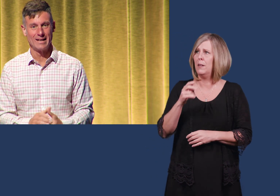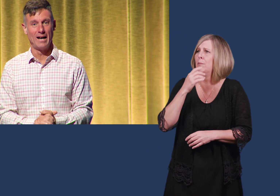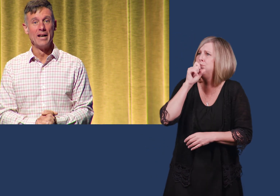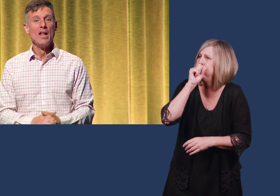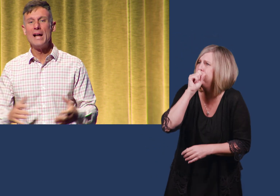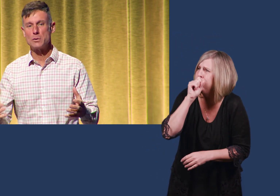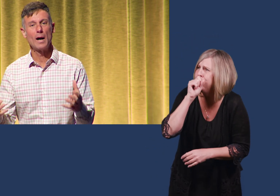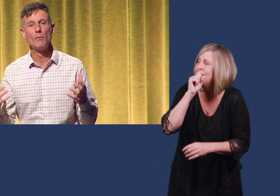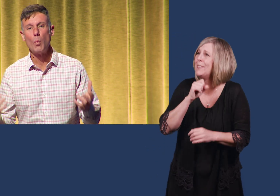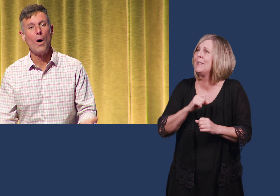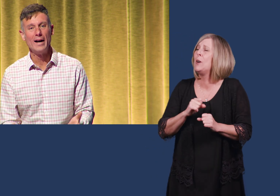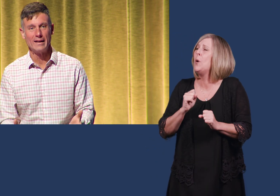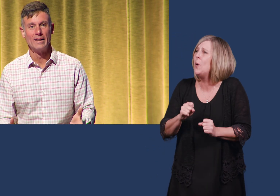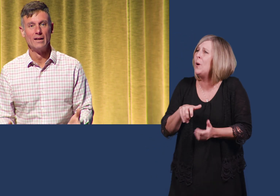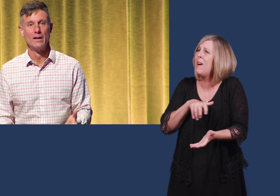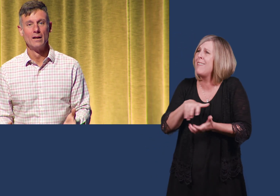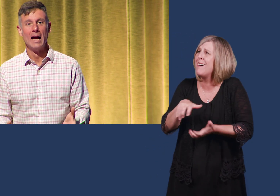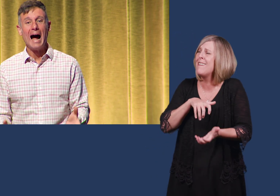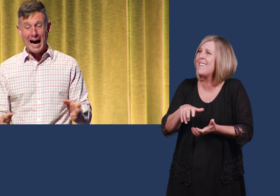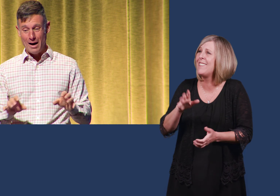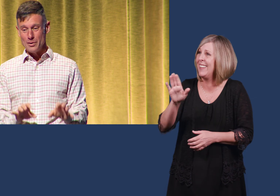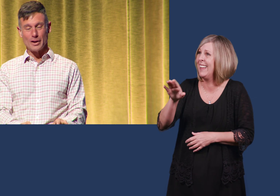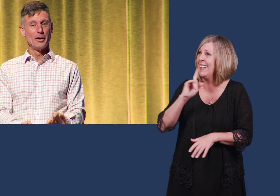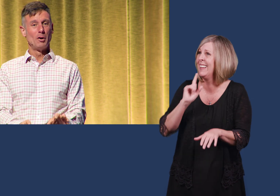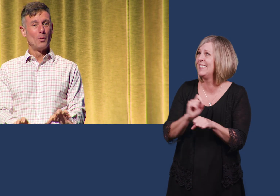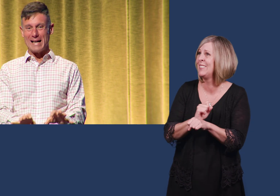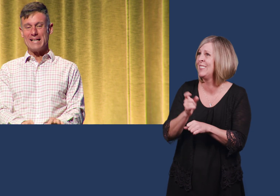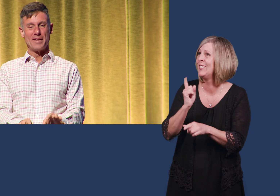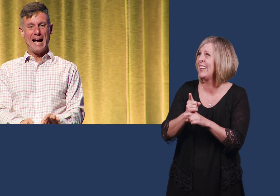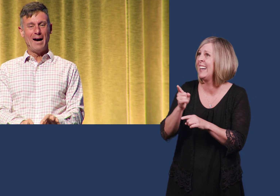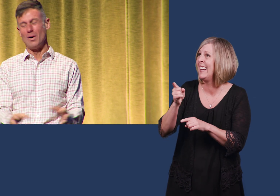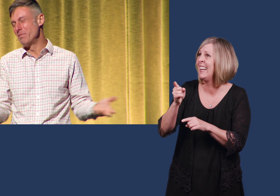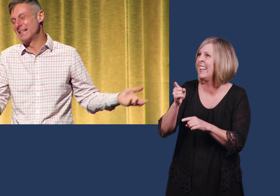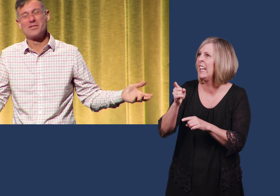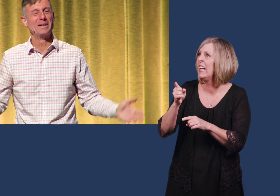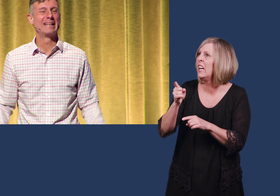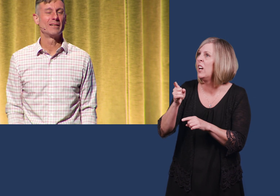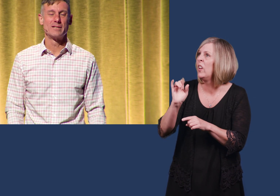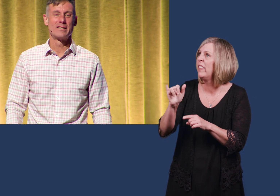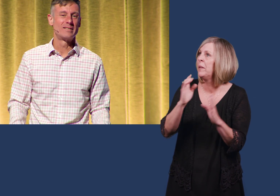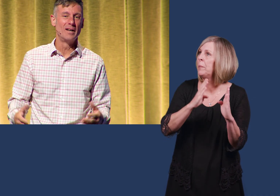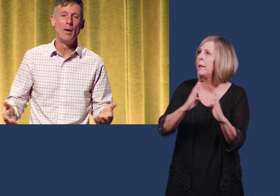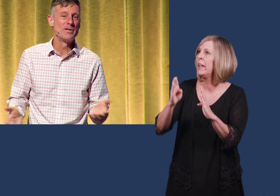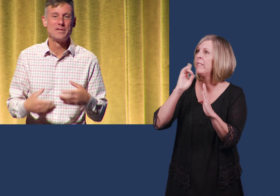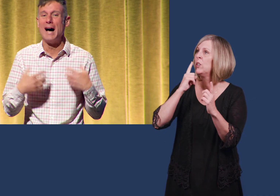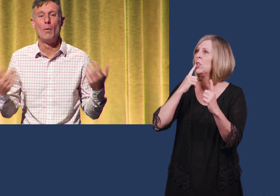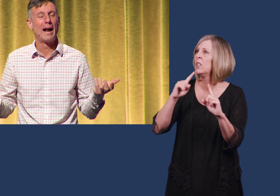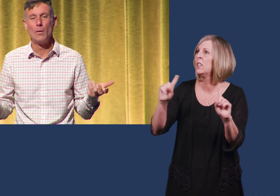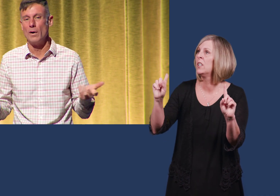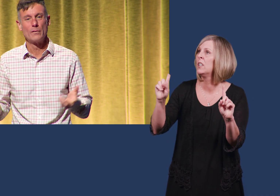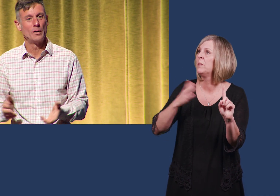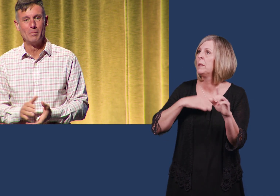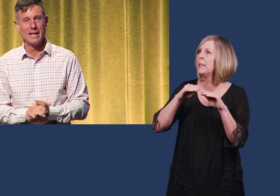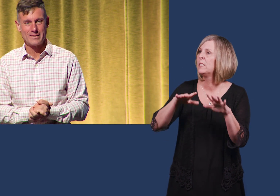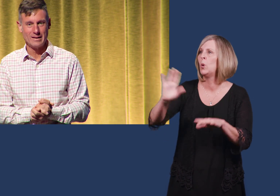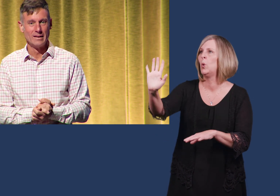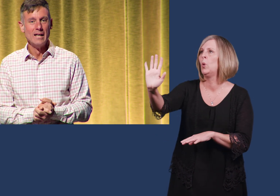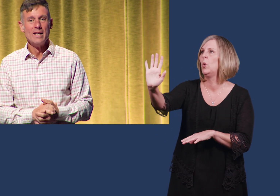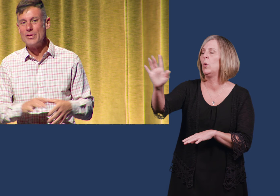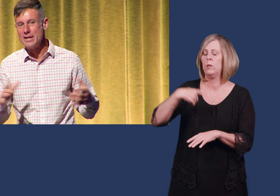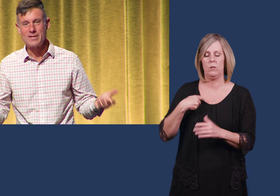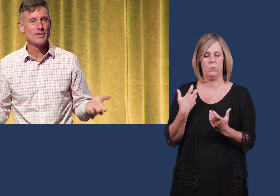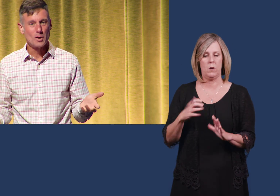fantastic, God. That's what I've wanted. How you're going to do it? When I hear that, well, I'm like, this is ridiculous. This is dumb. This is not what I want for a